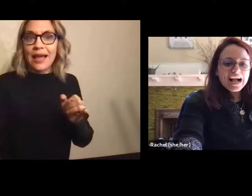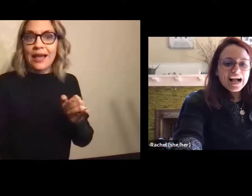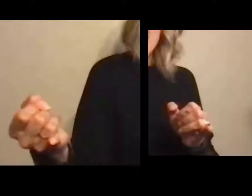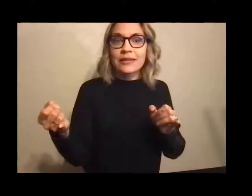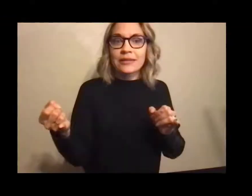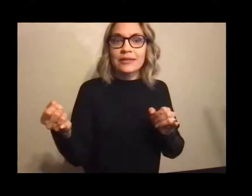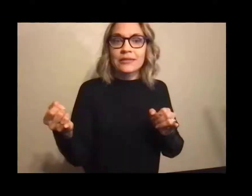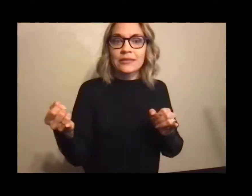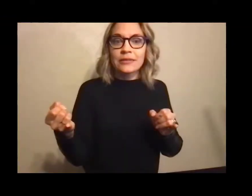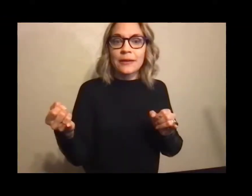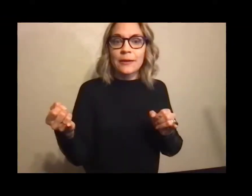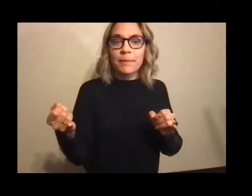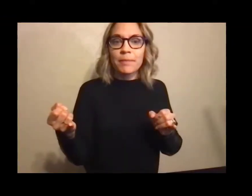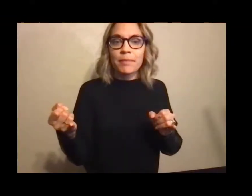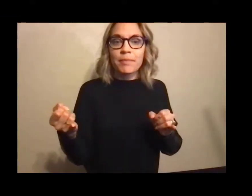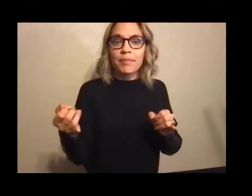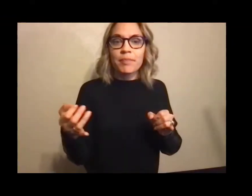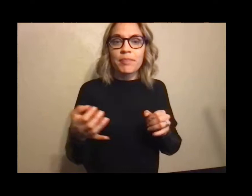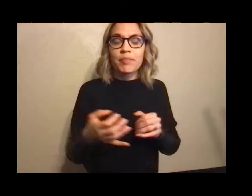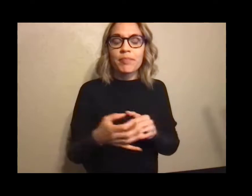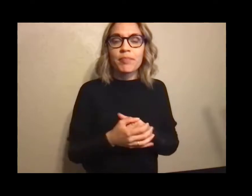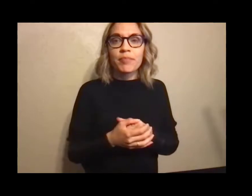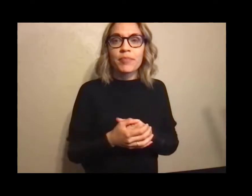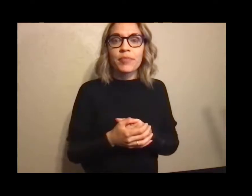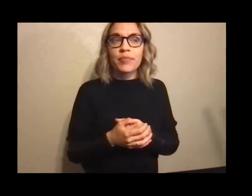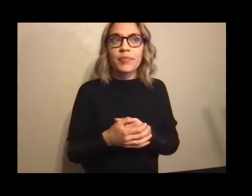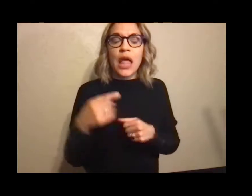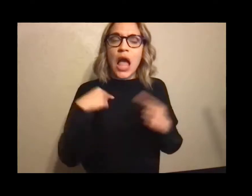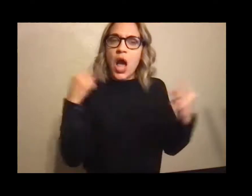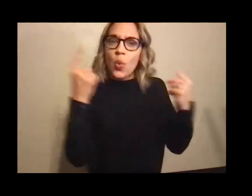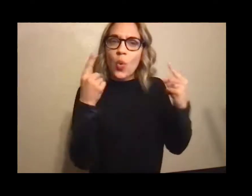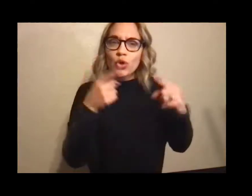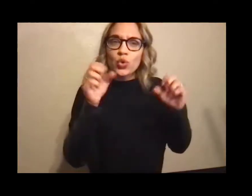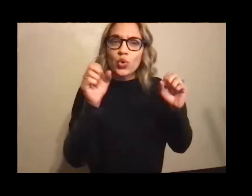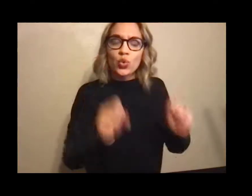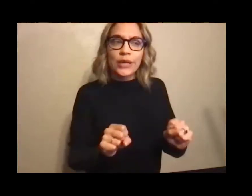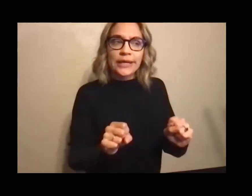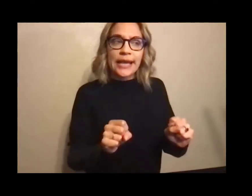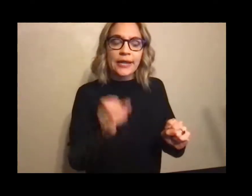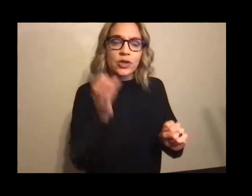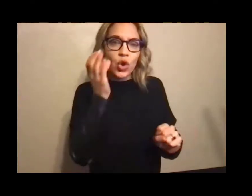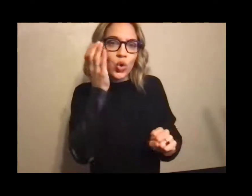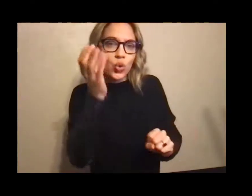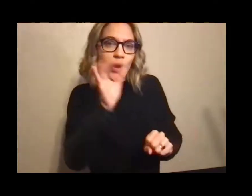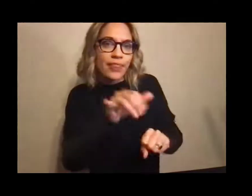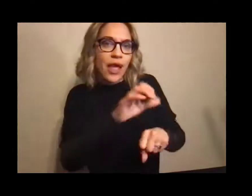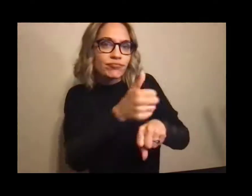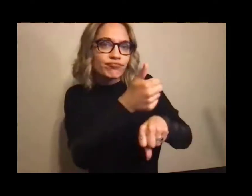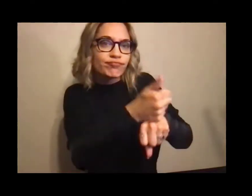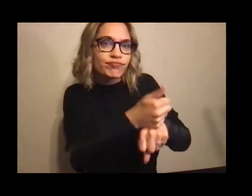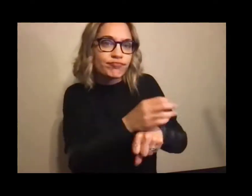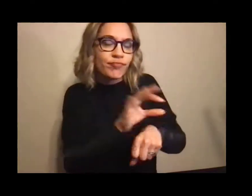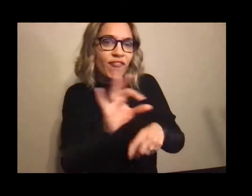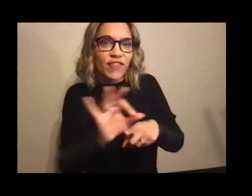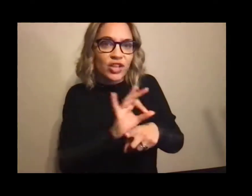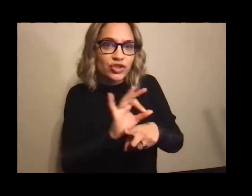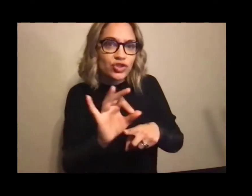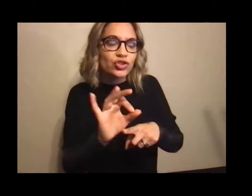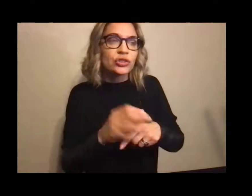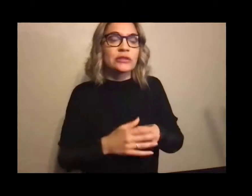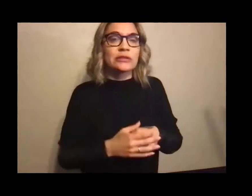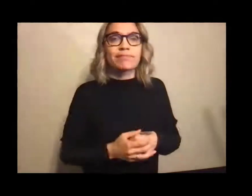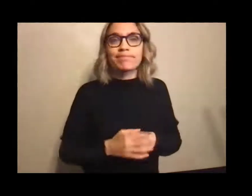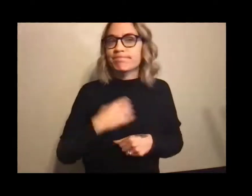I know that you can establish a deadline, and so perhaps in that way, but I wonder if you can